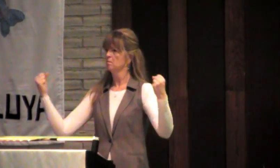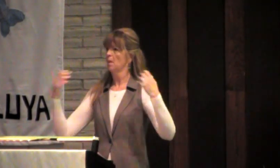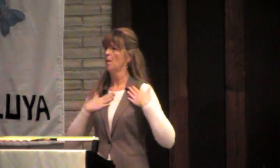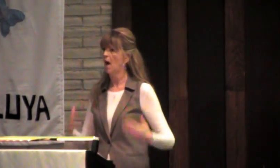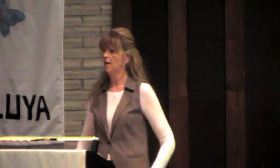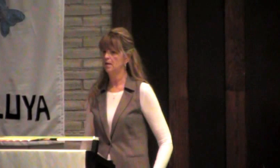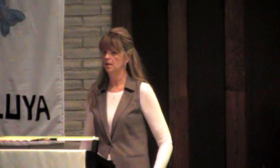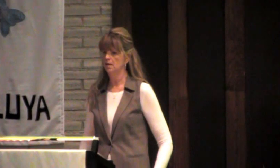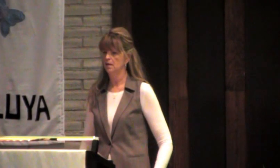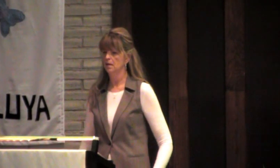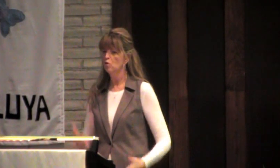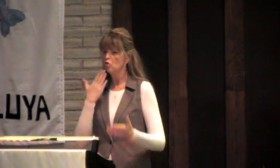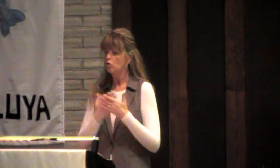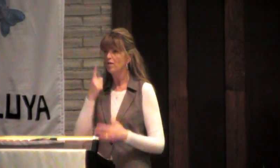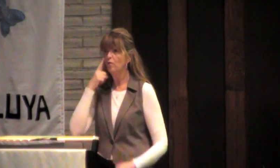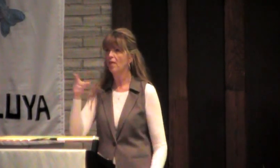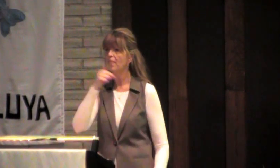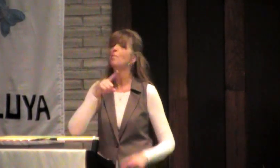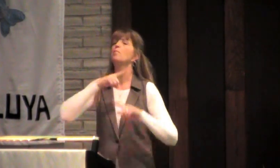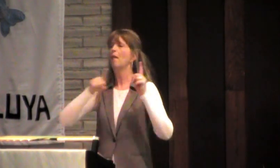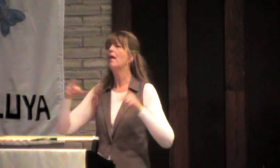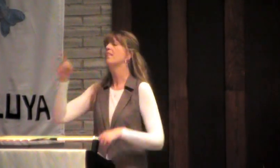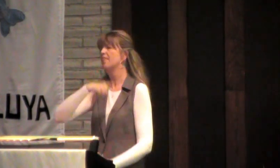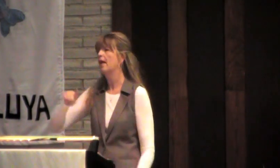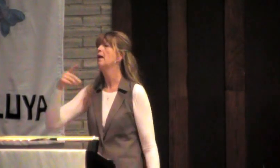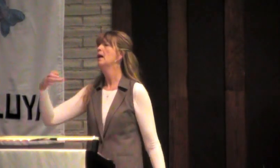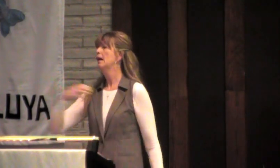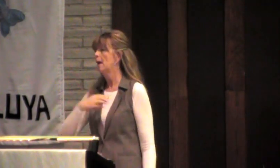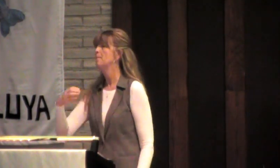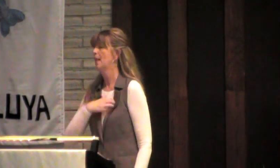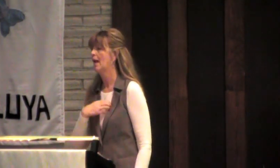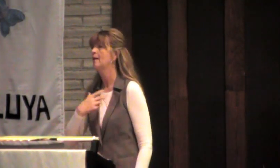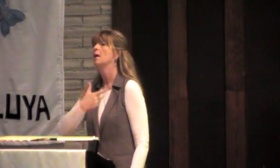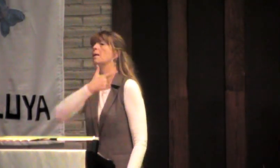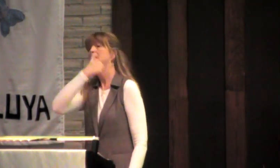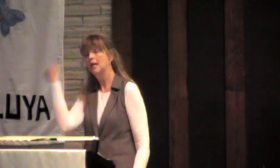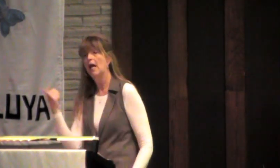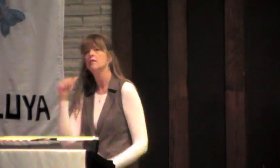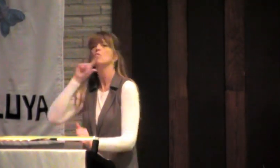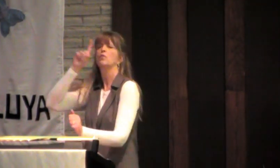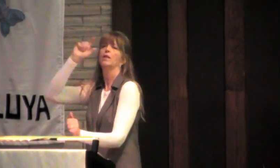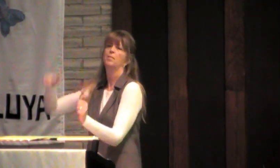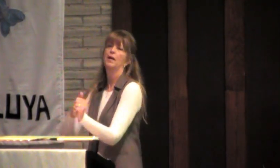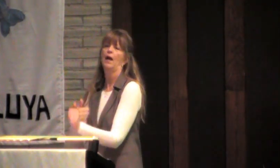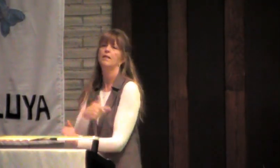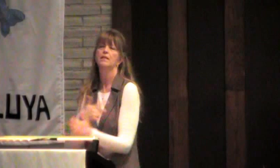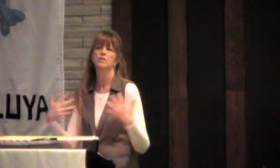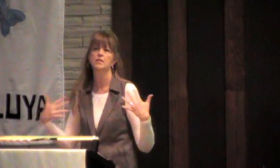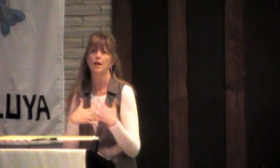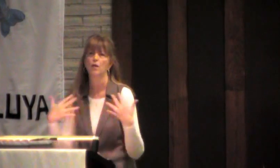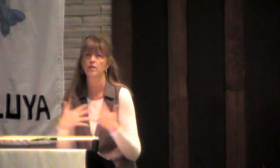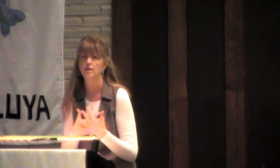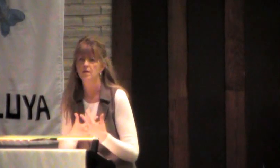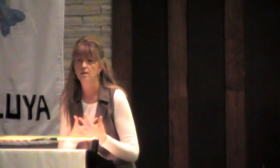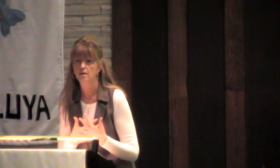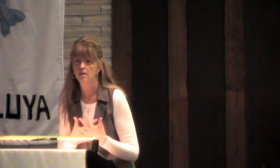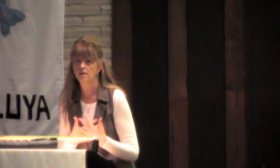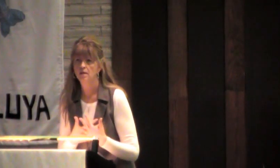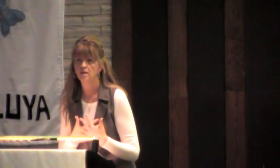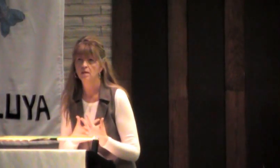know, it kept people healthy and it was good for them. But they complained because what's behind that